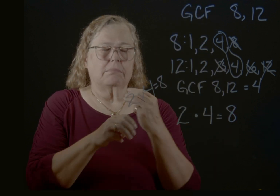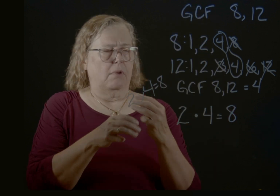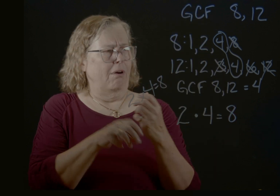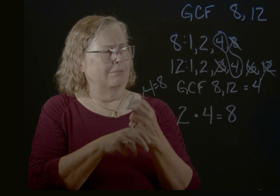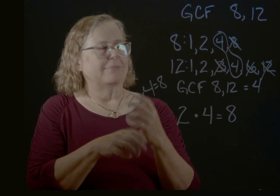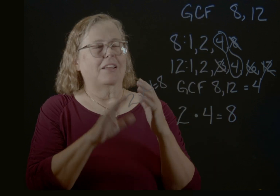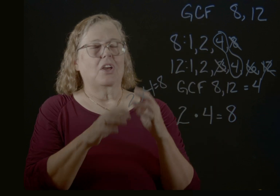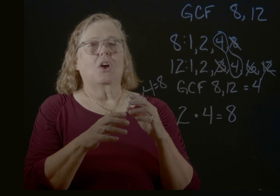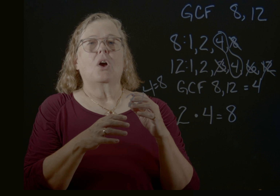harder things.